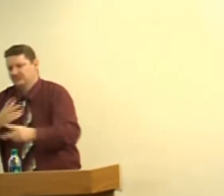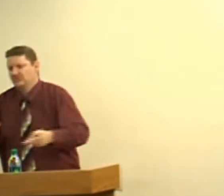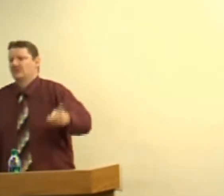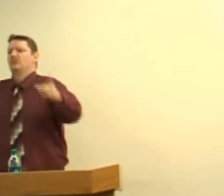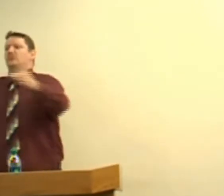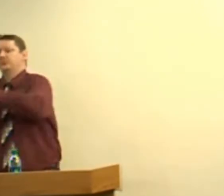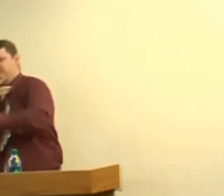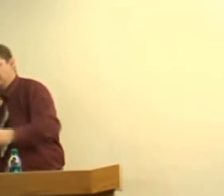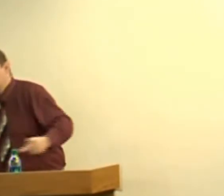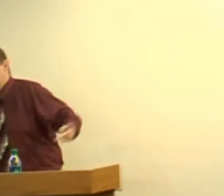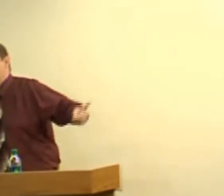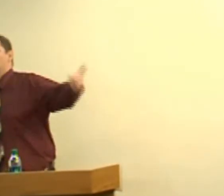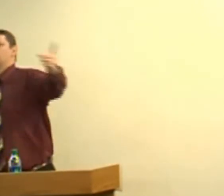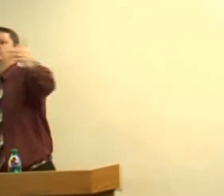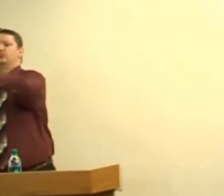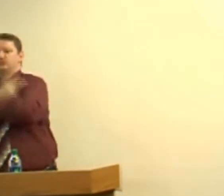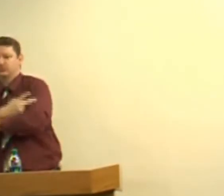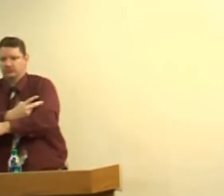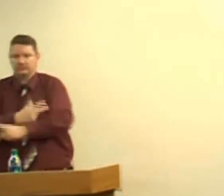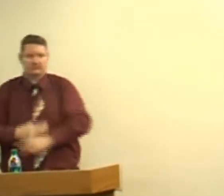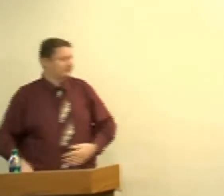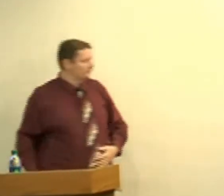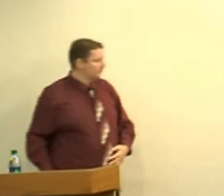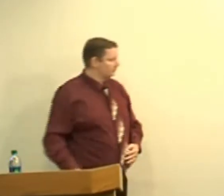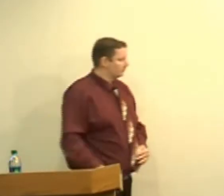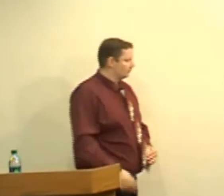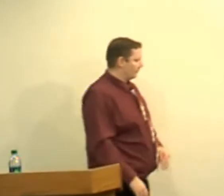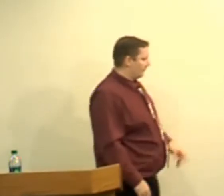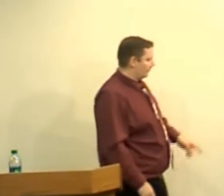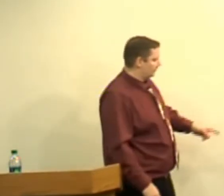means that they are getting worse and worse and worse.